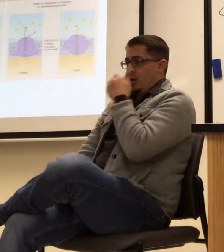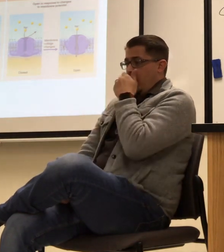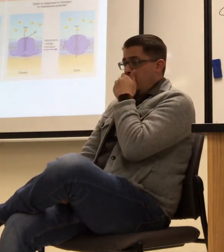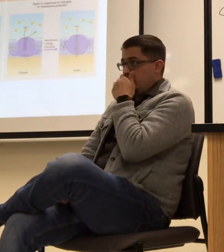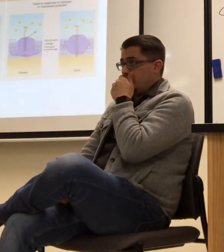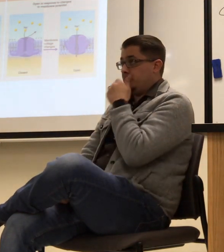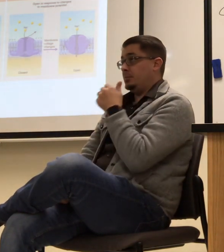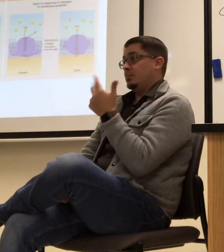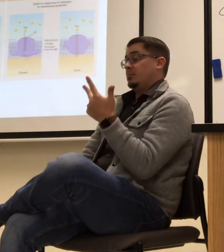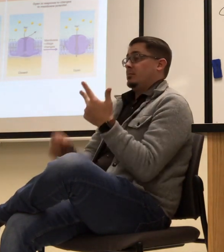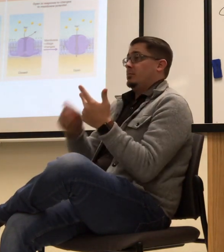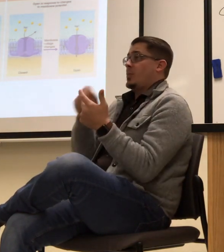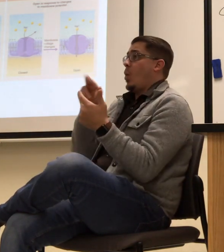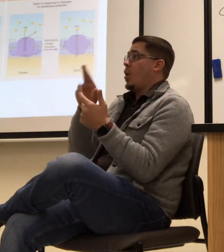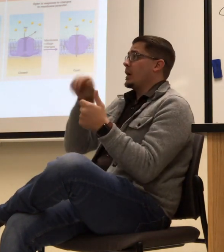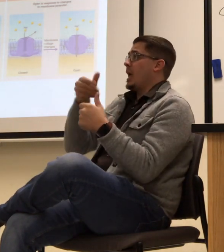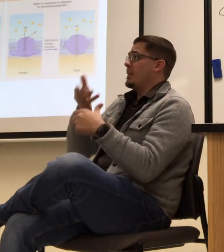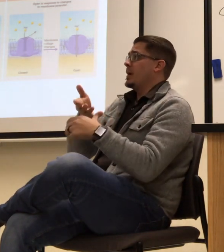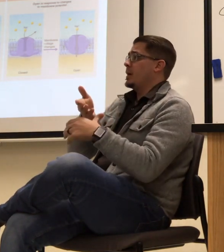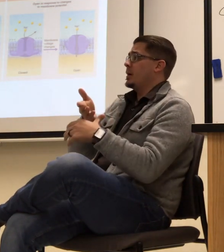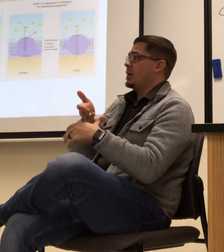or they can even be inhibitory.